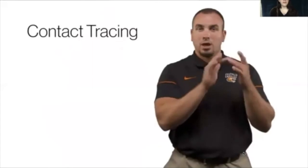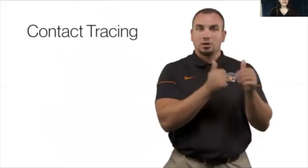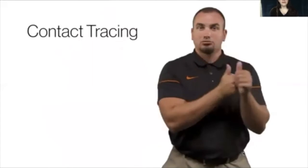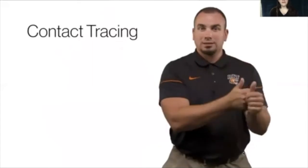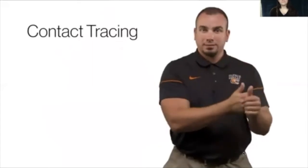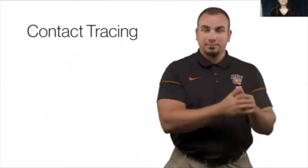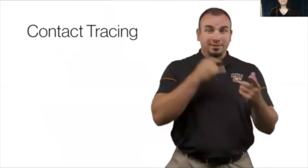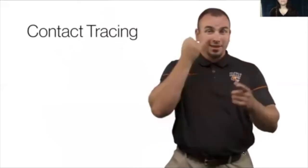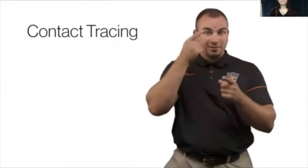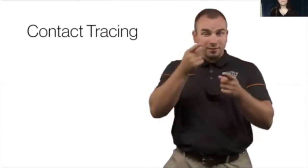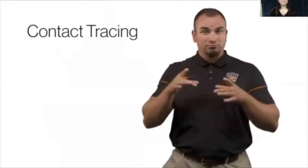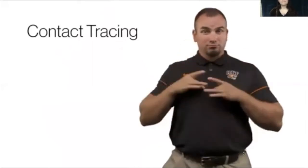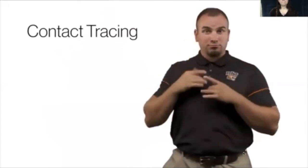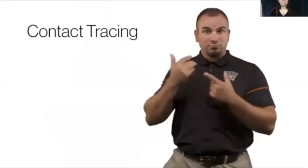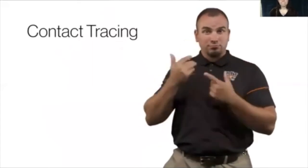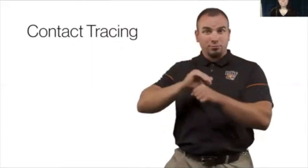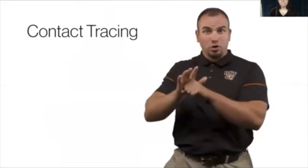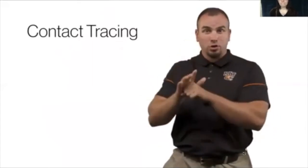place to isolate.